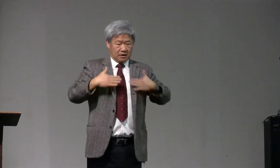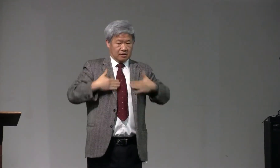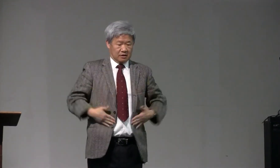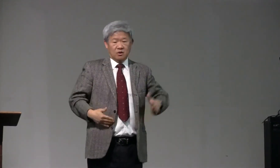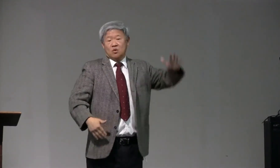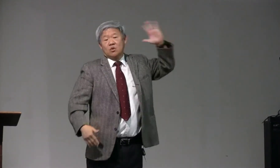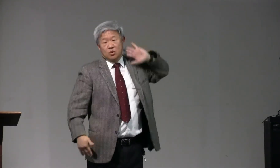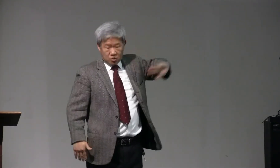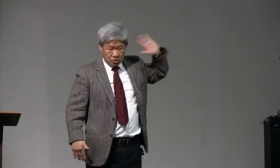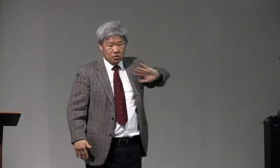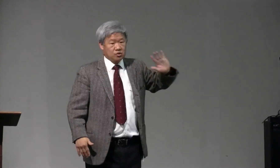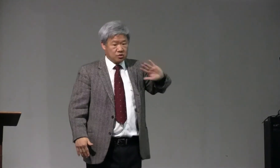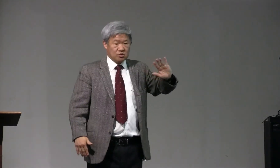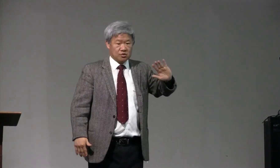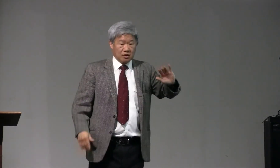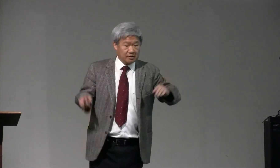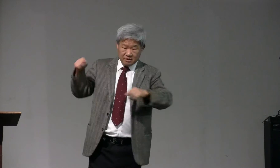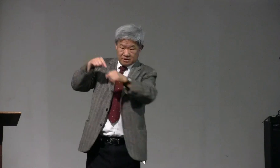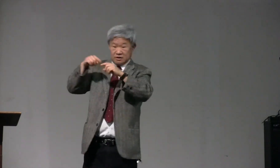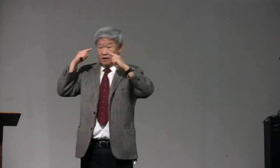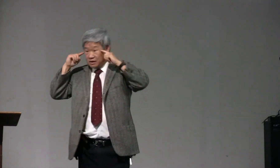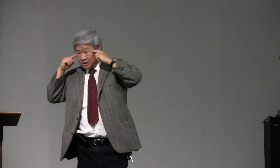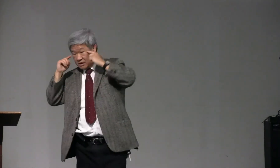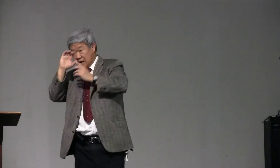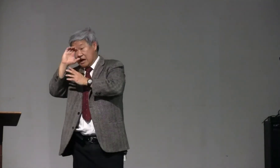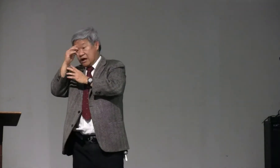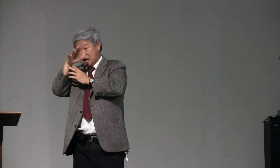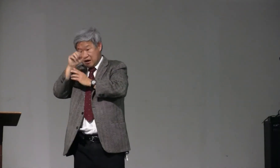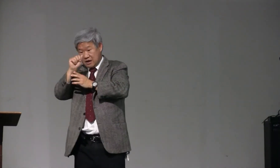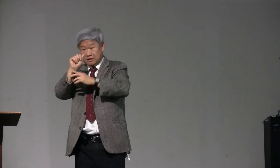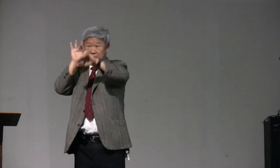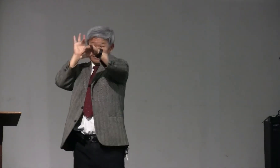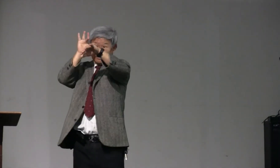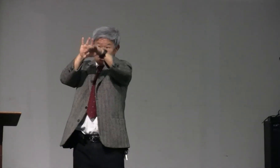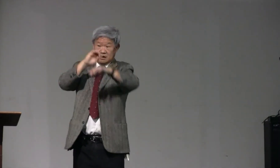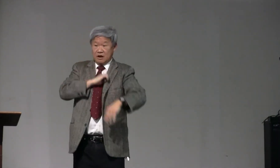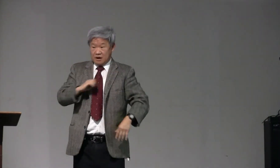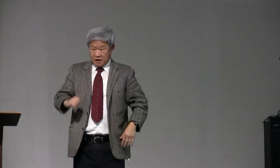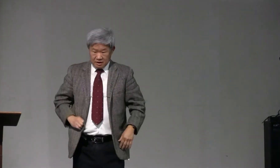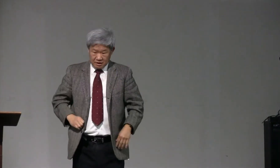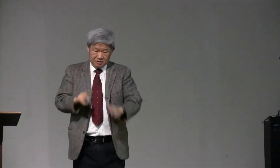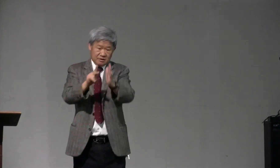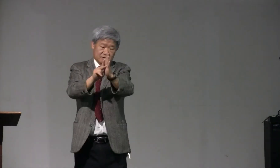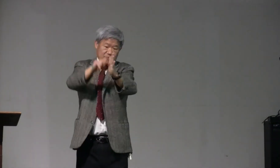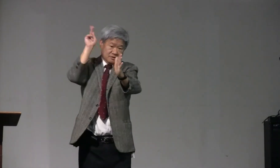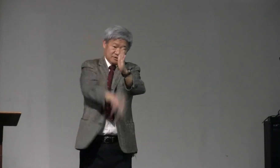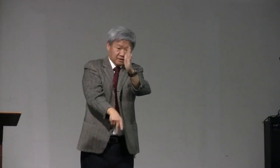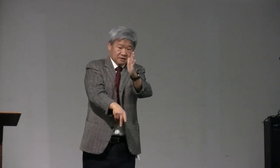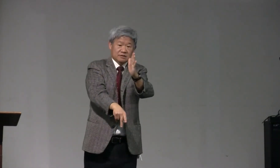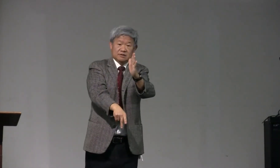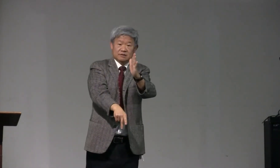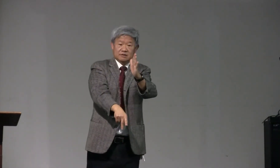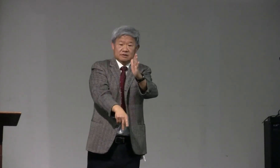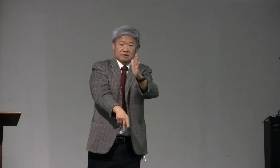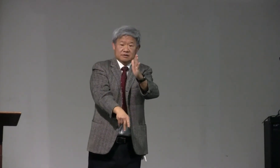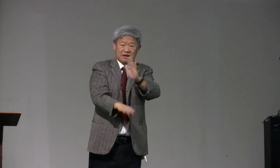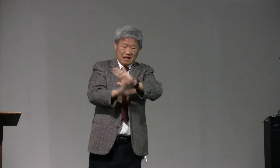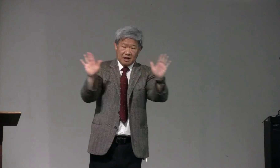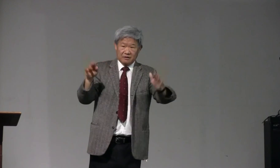No one touched the king's body long ago. In China, if you touched the emperor, you would